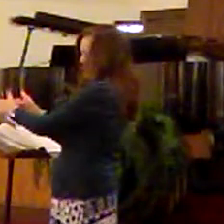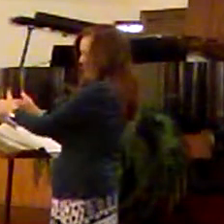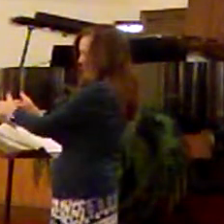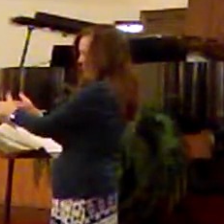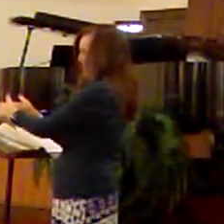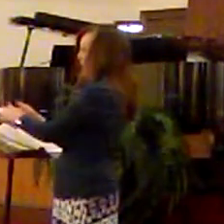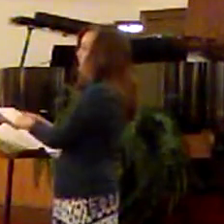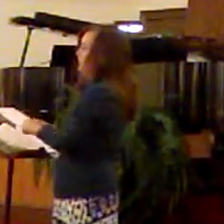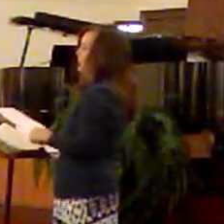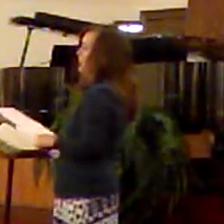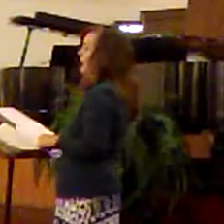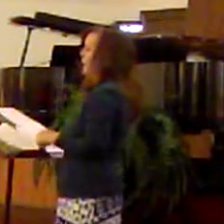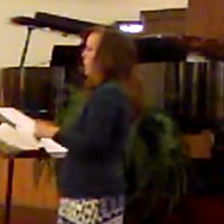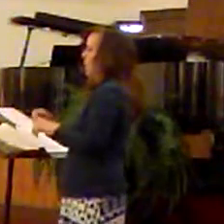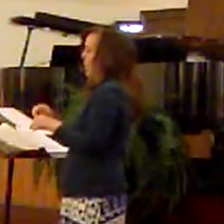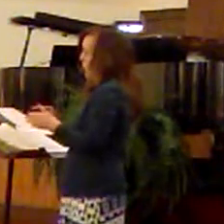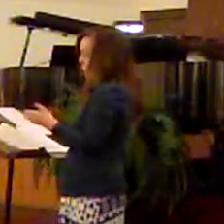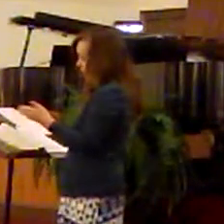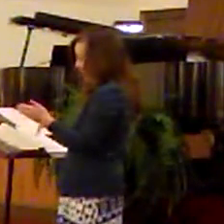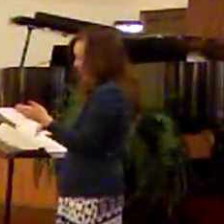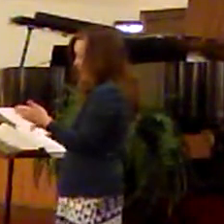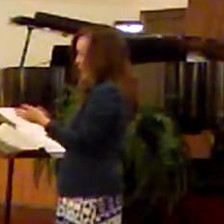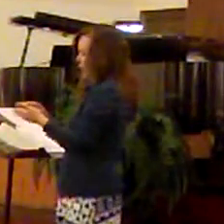Apply it. Isaiah 28,